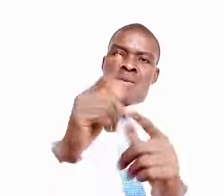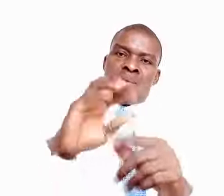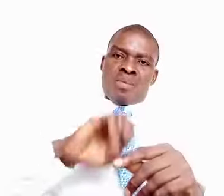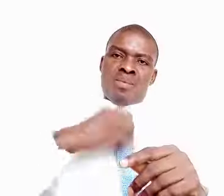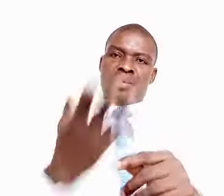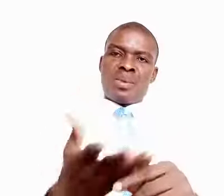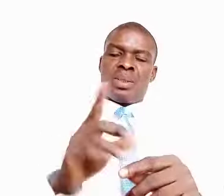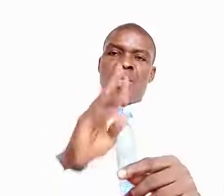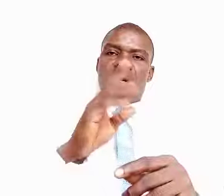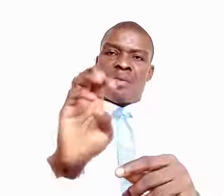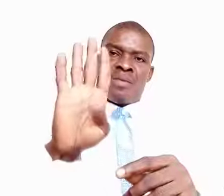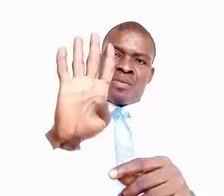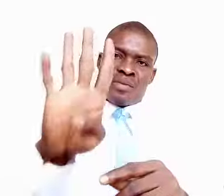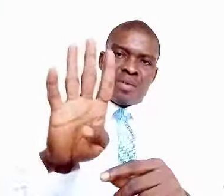feet. Reading.